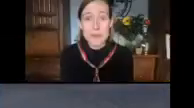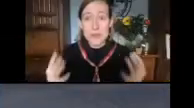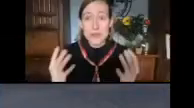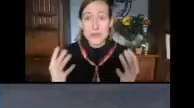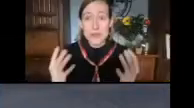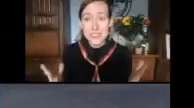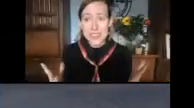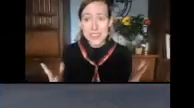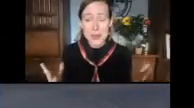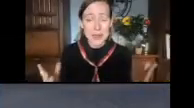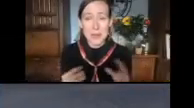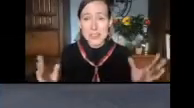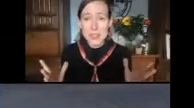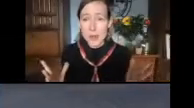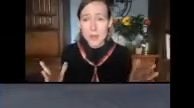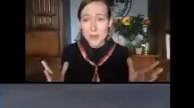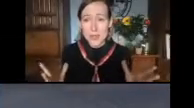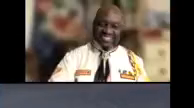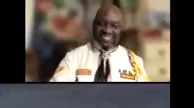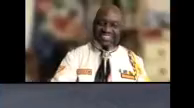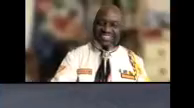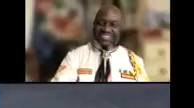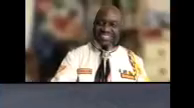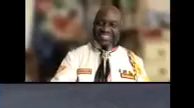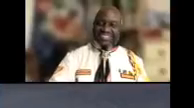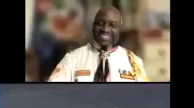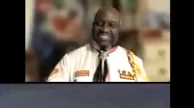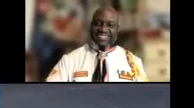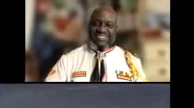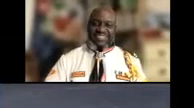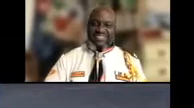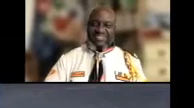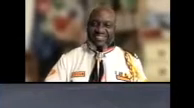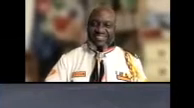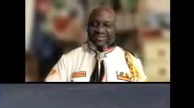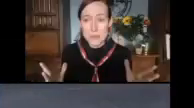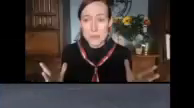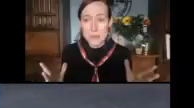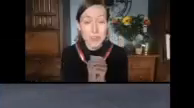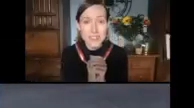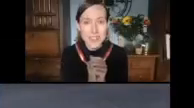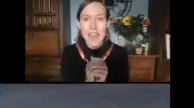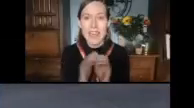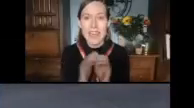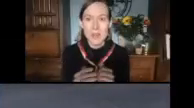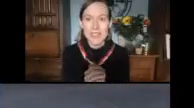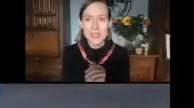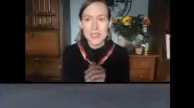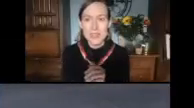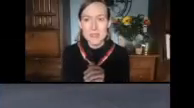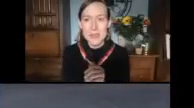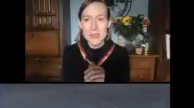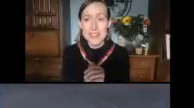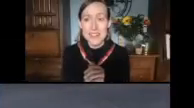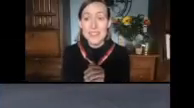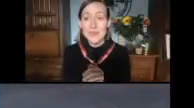next time you're in a really loud, a really crowded or loud place or a really quiet place where you can't make any noise and someone is doing